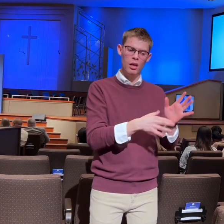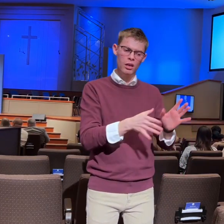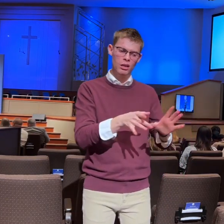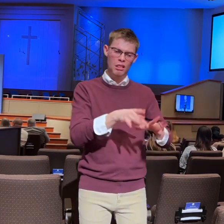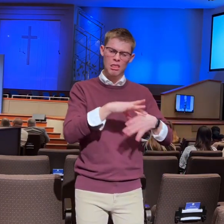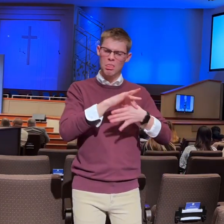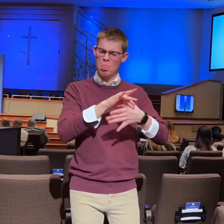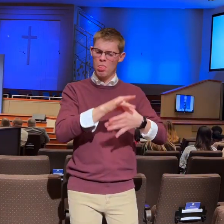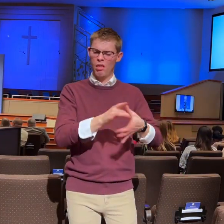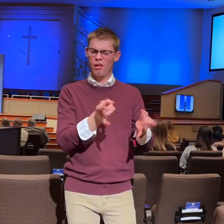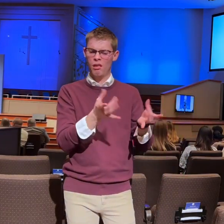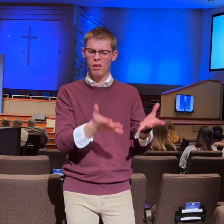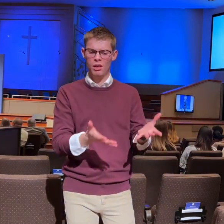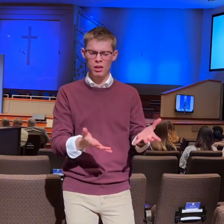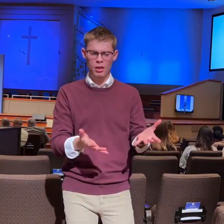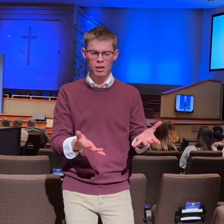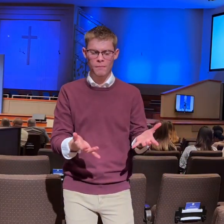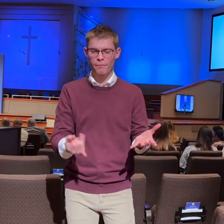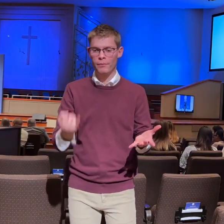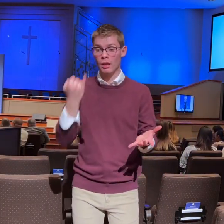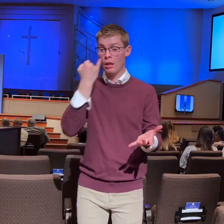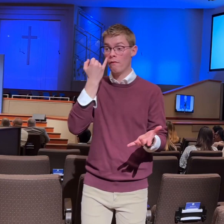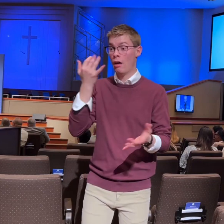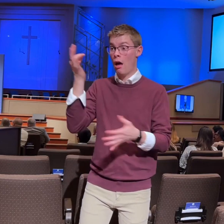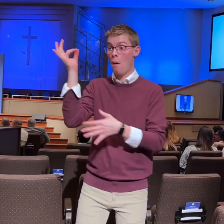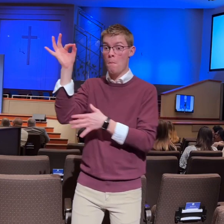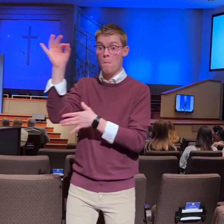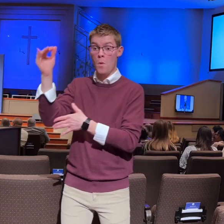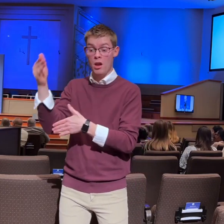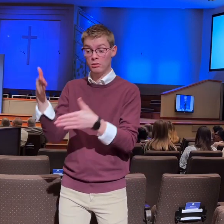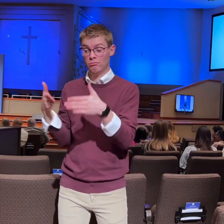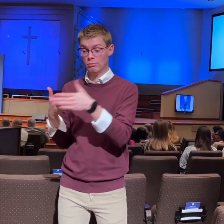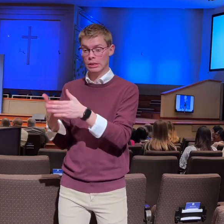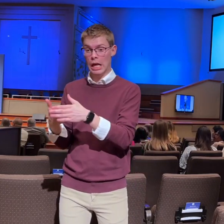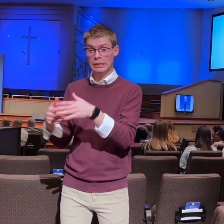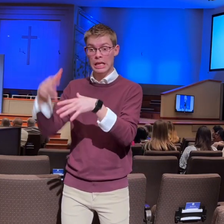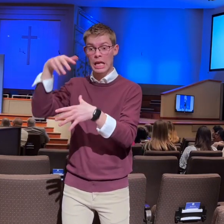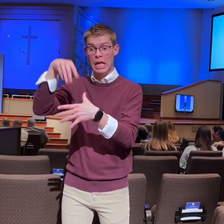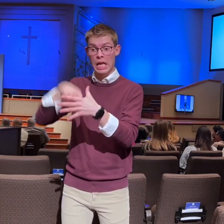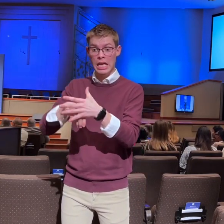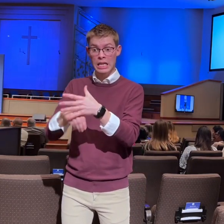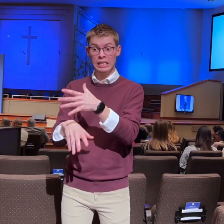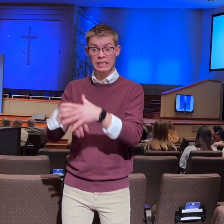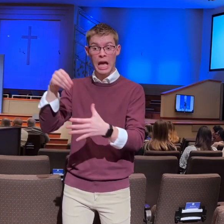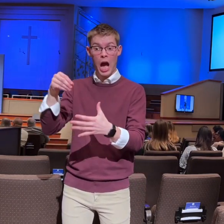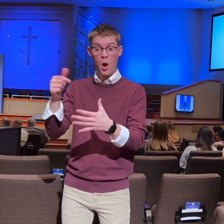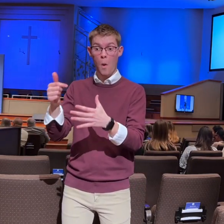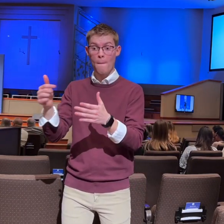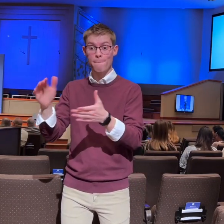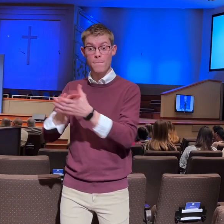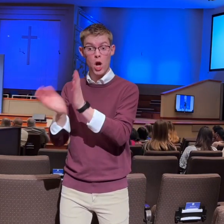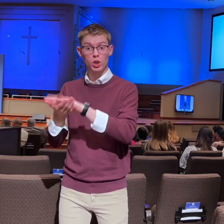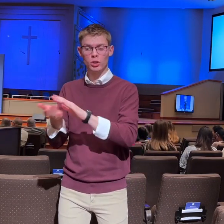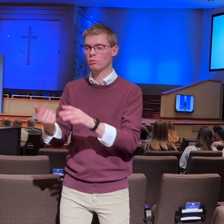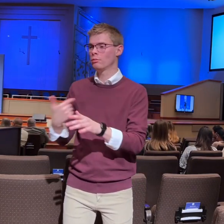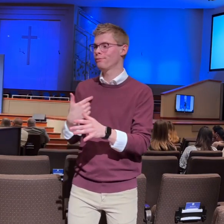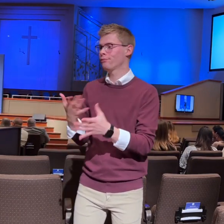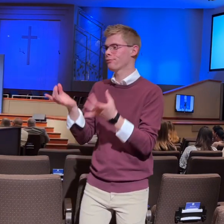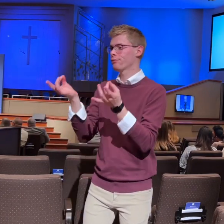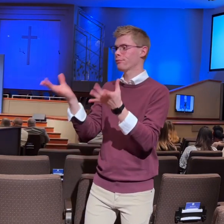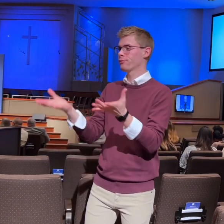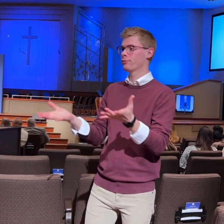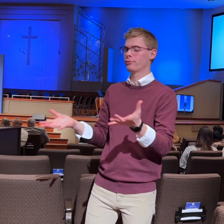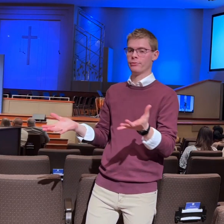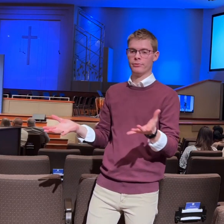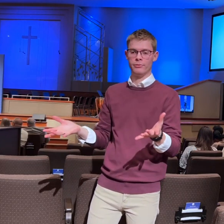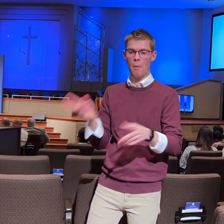on. Imagine if I preached against In-N-Out Burger. Some of you would leave this church. You would go out from among us because you were never of us. All right, just